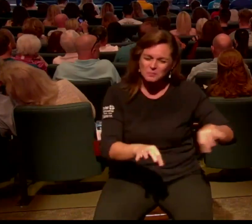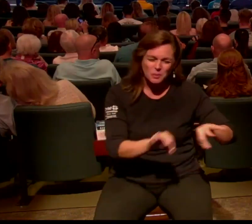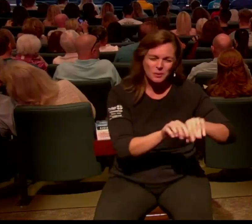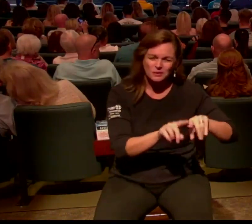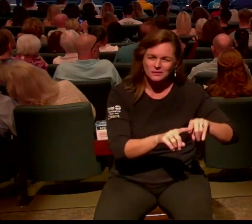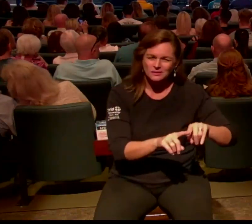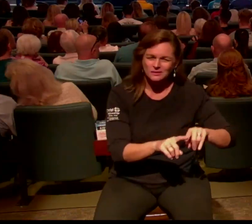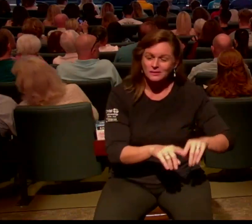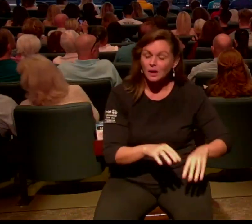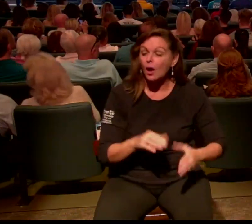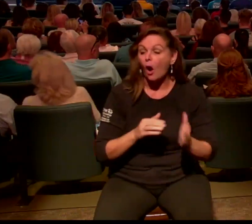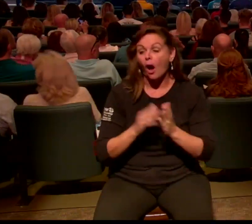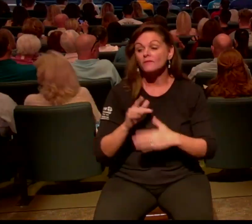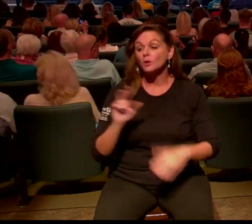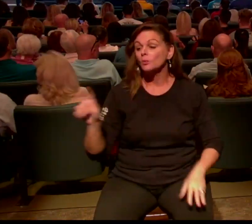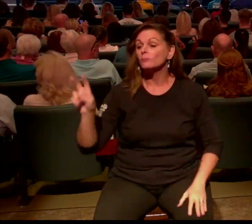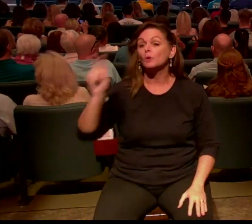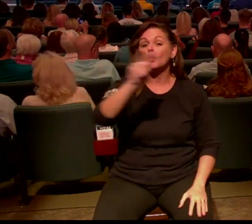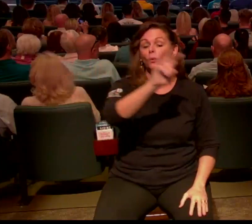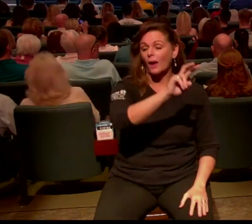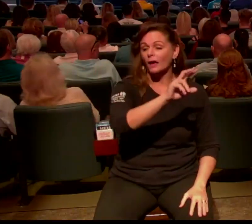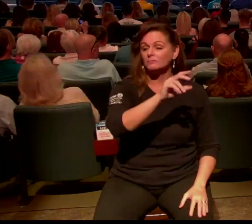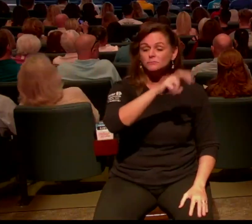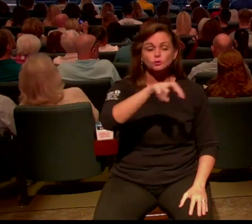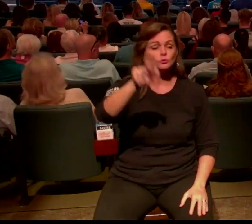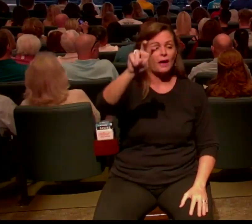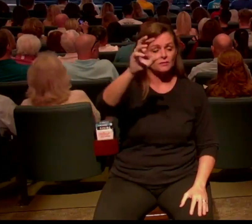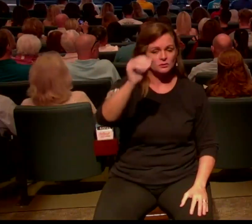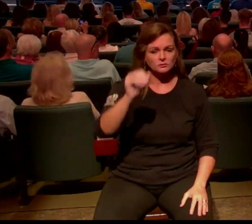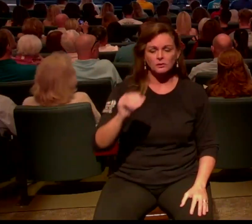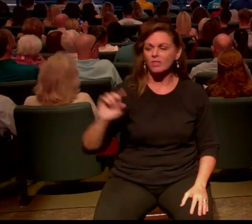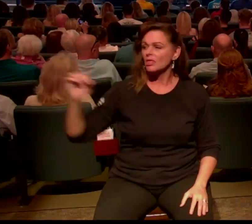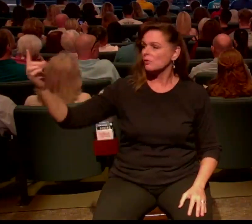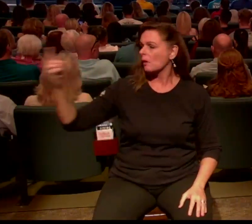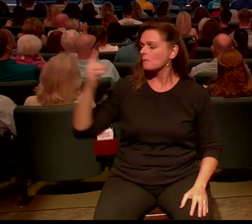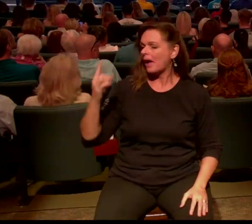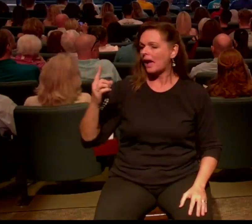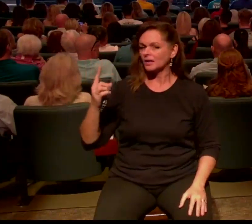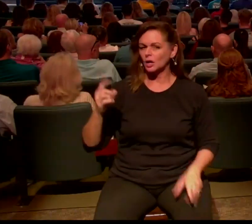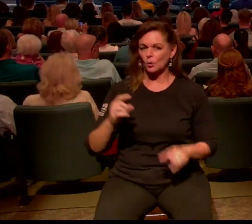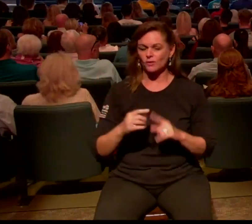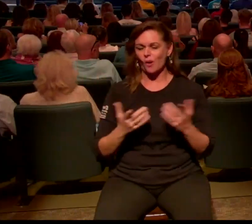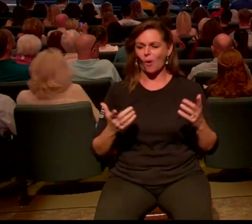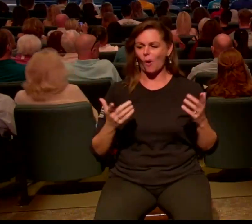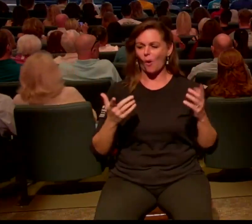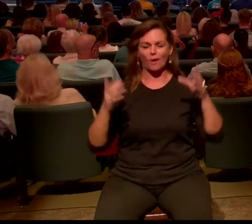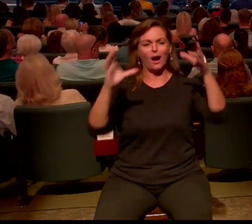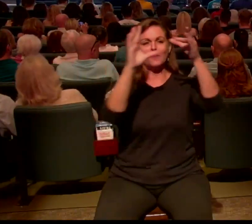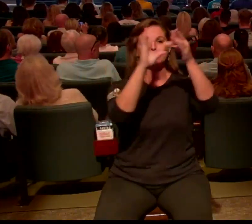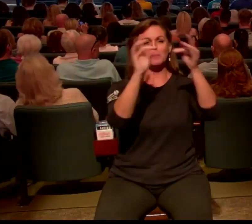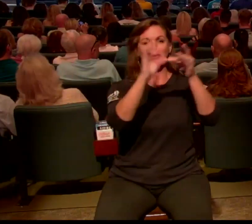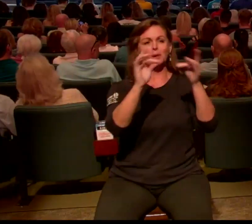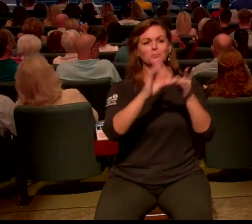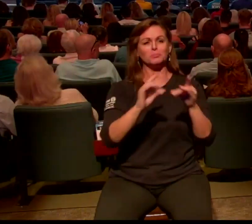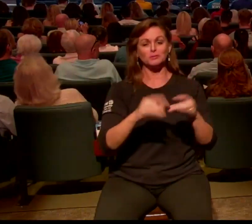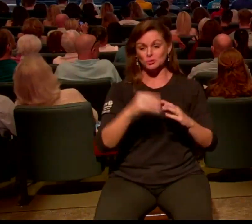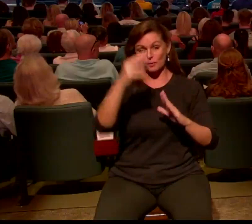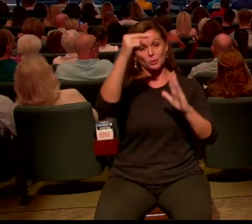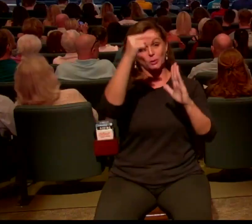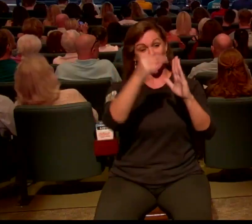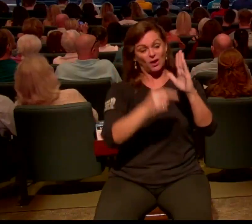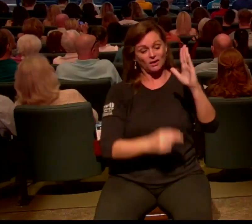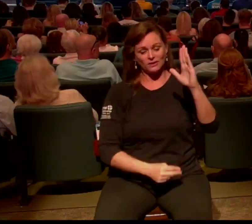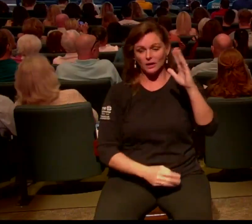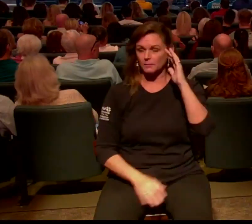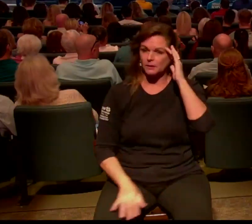people come up all the time when I'm speaking at conventions. They'll come back in the green room. Sometimes they'll have this bio of me, and they'll say, "Now, do you want me to read the whole bio?" I